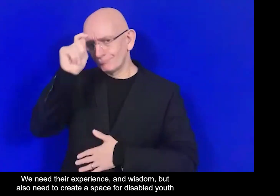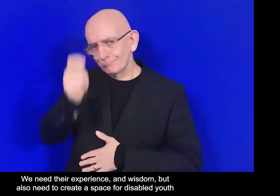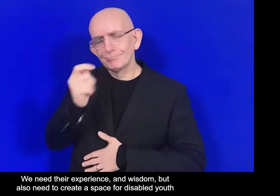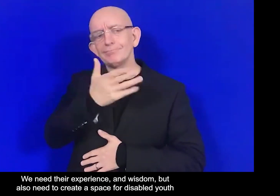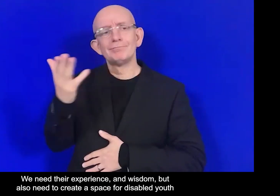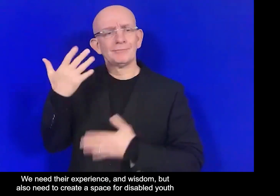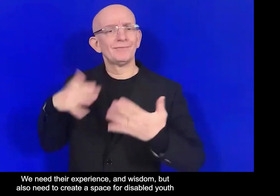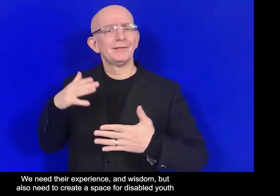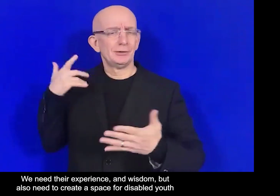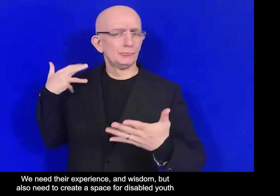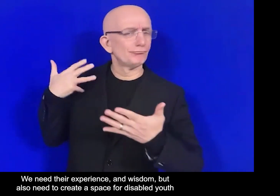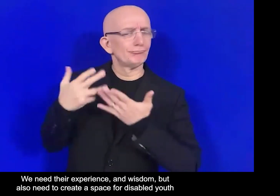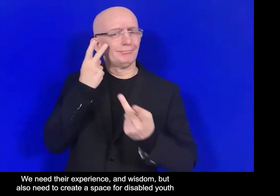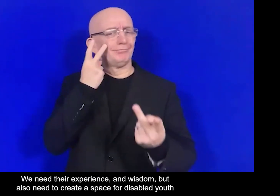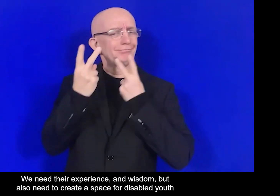but